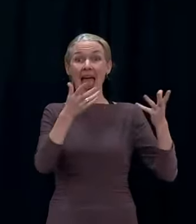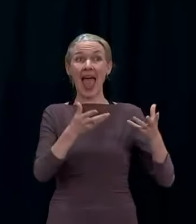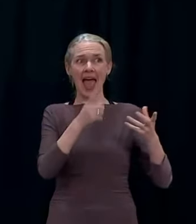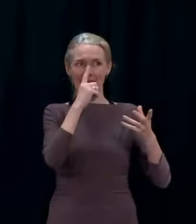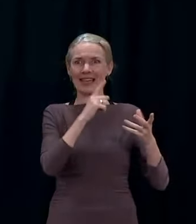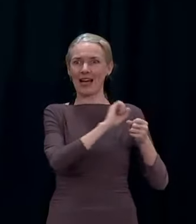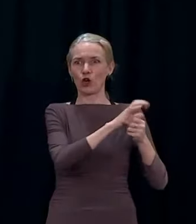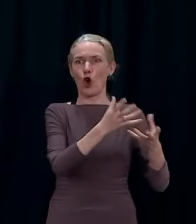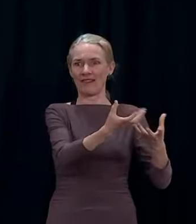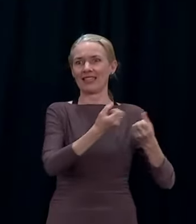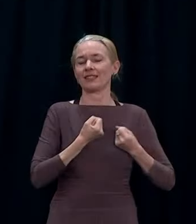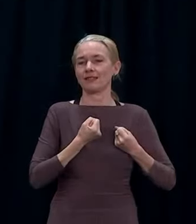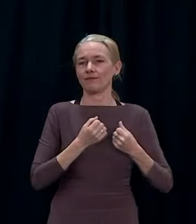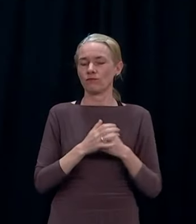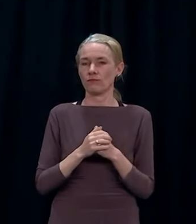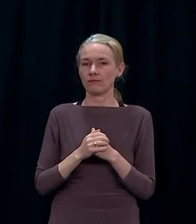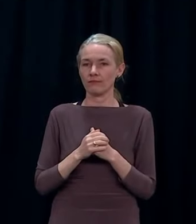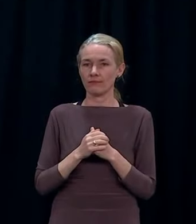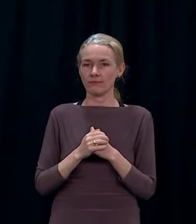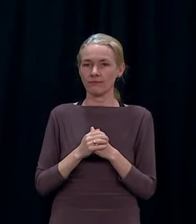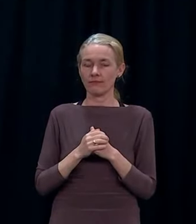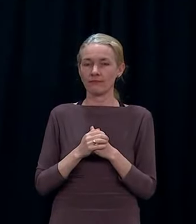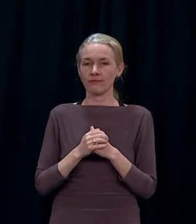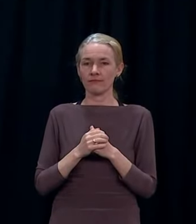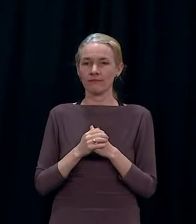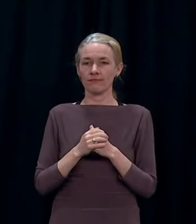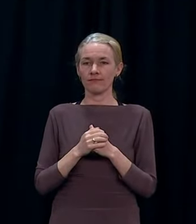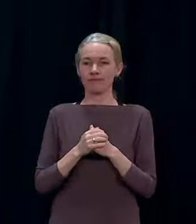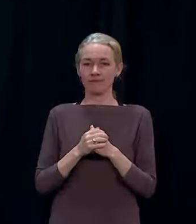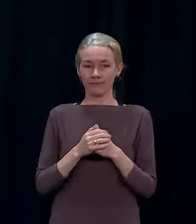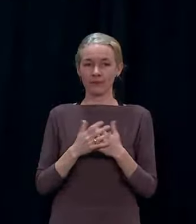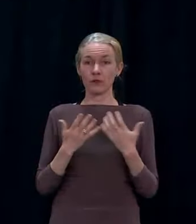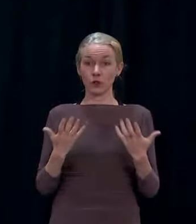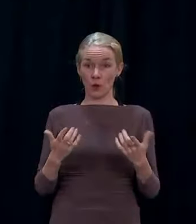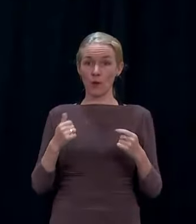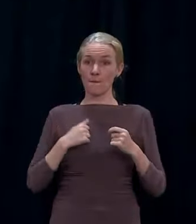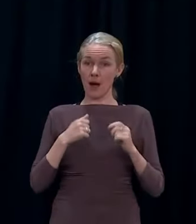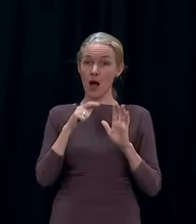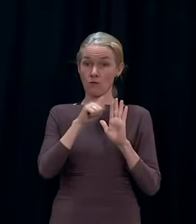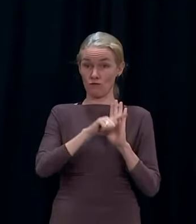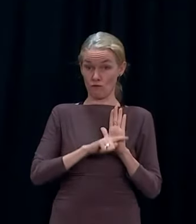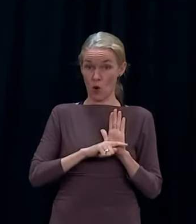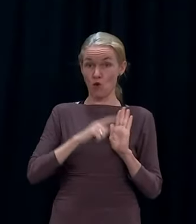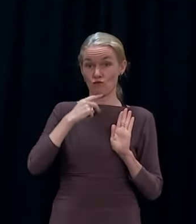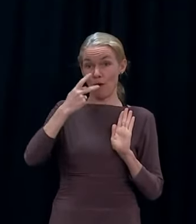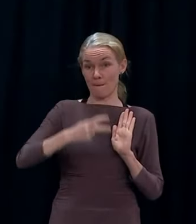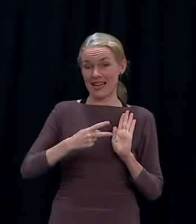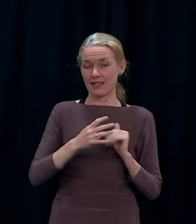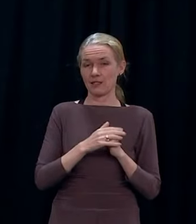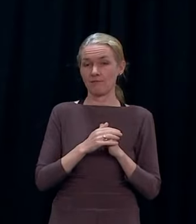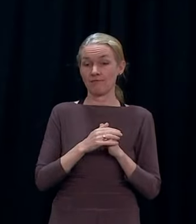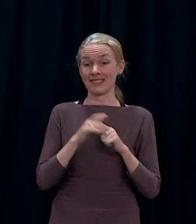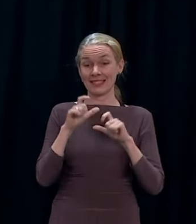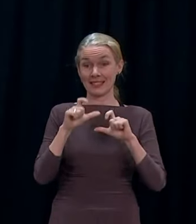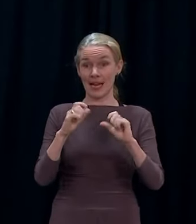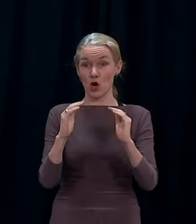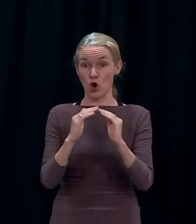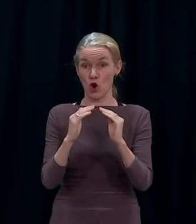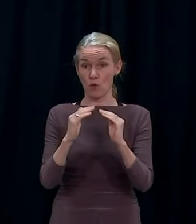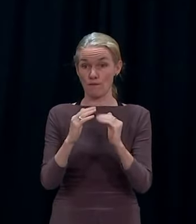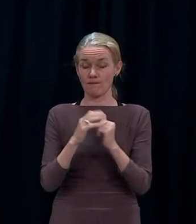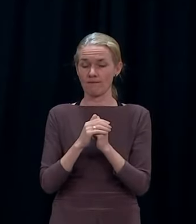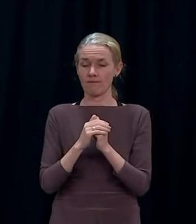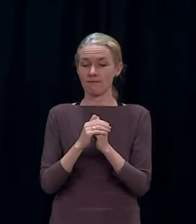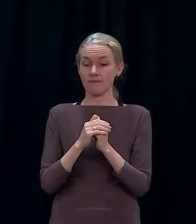next 7 days as we enter into alert level 3. Stay at home, keep your bubble small, and exercise and